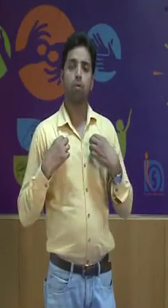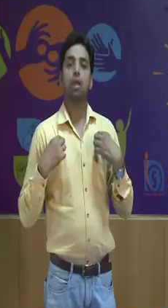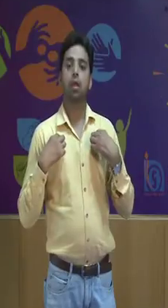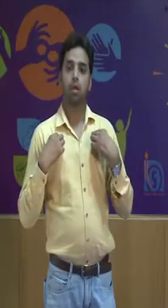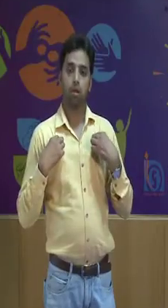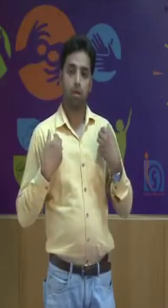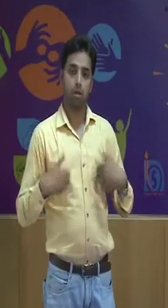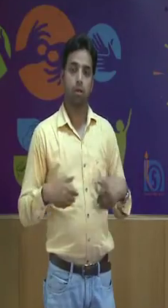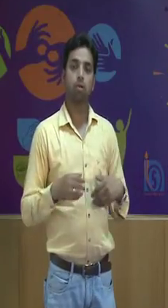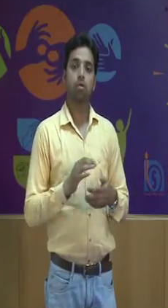clothes